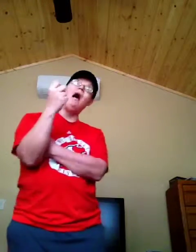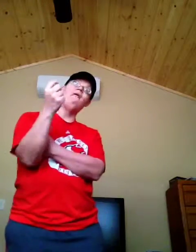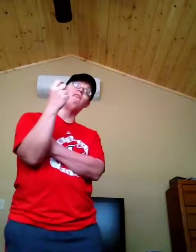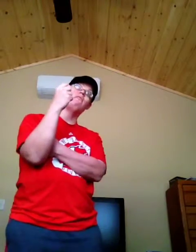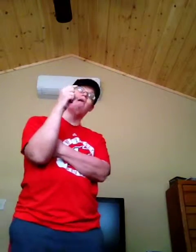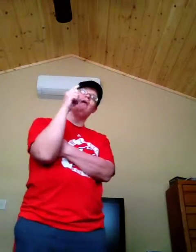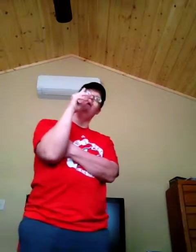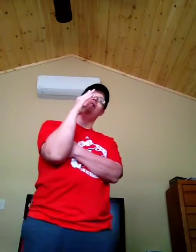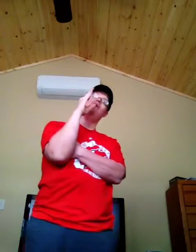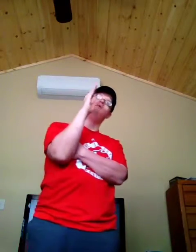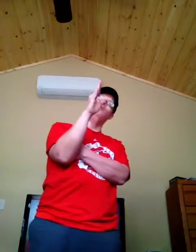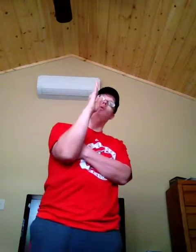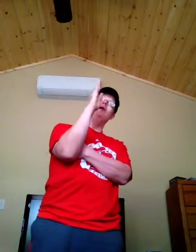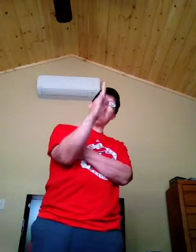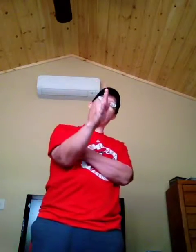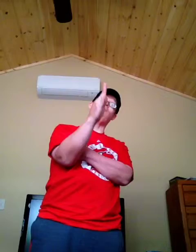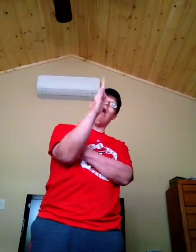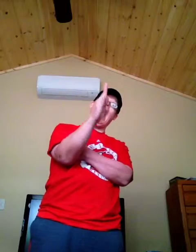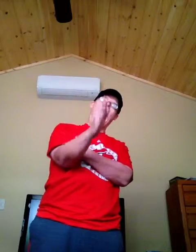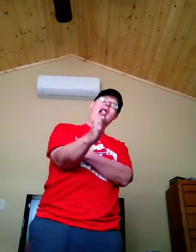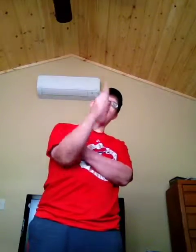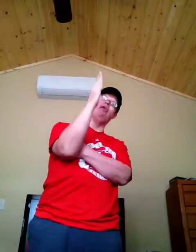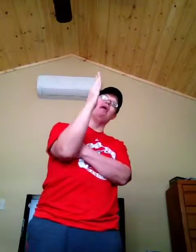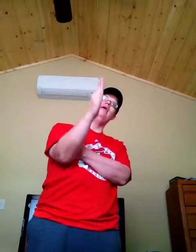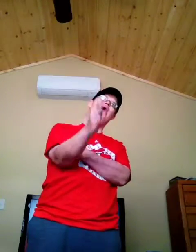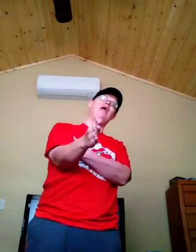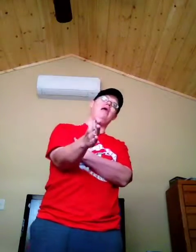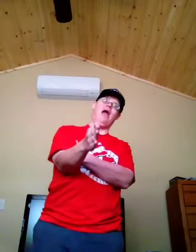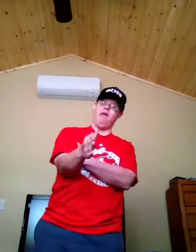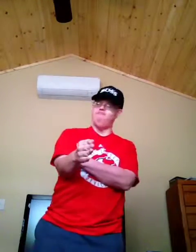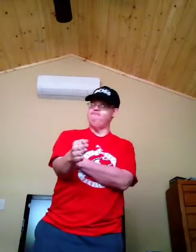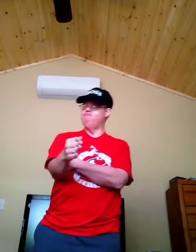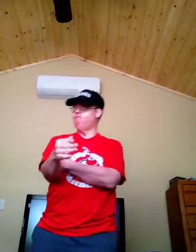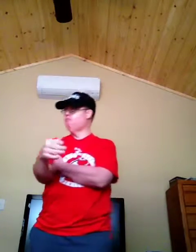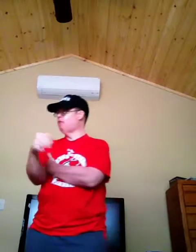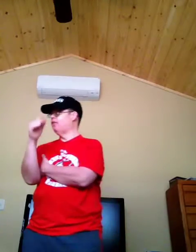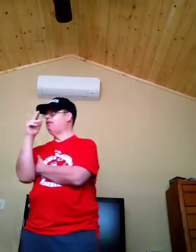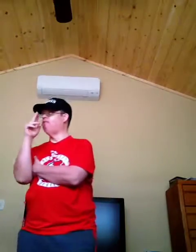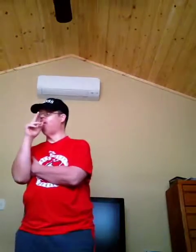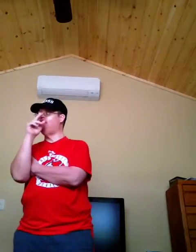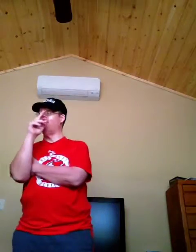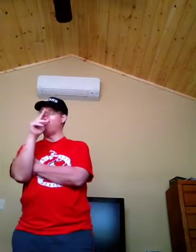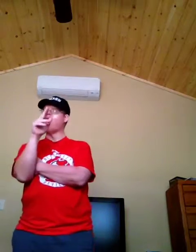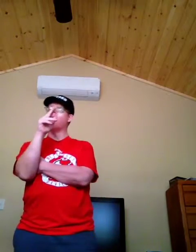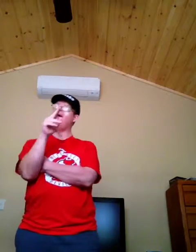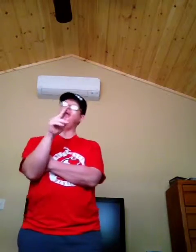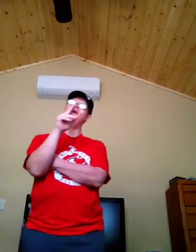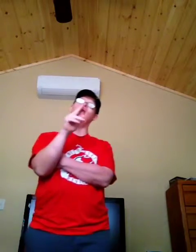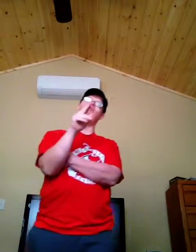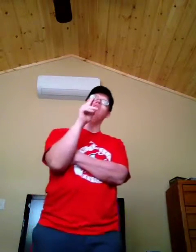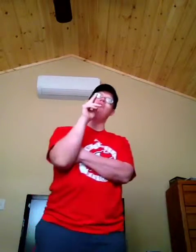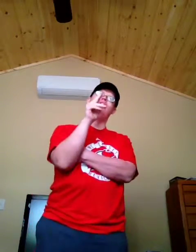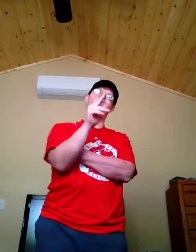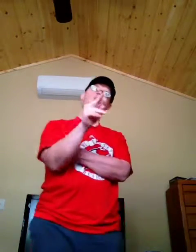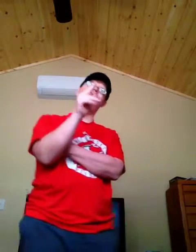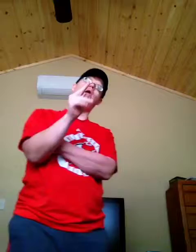after when I was at the Yankee game, they were playing against the Detroit